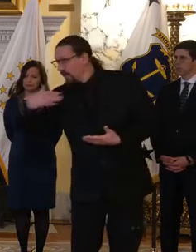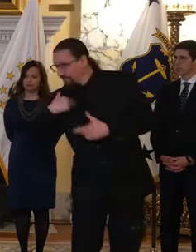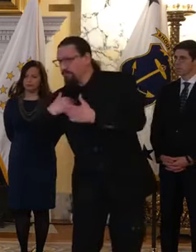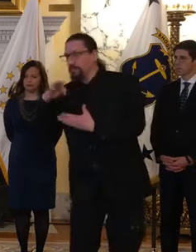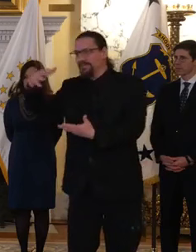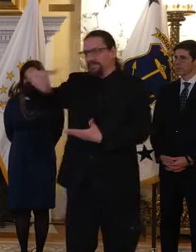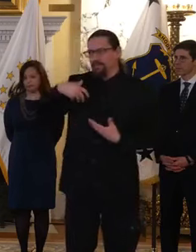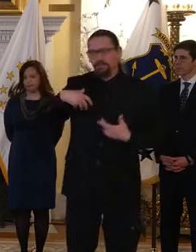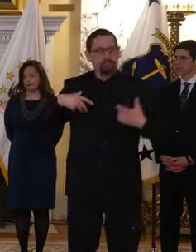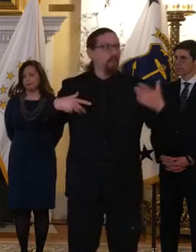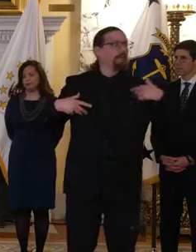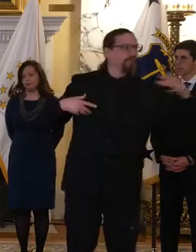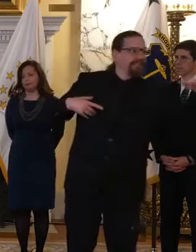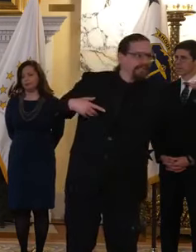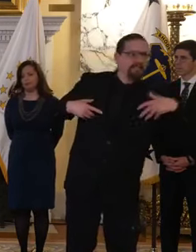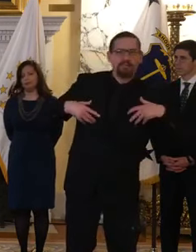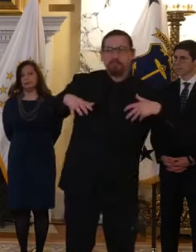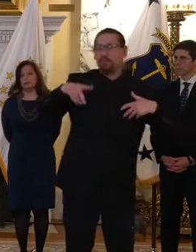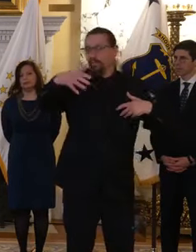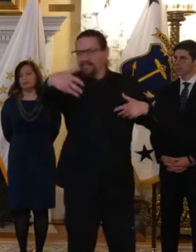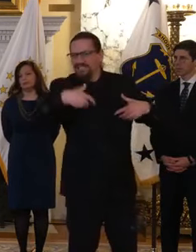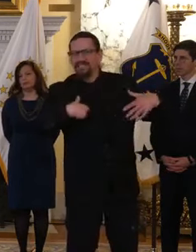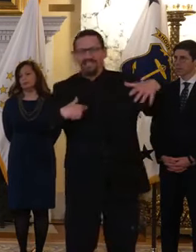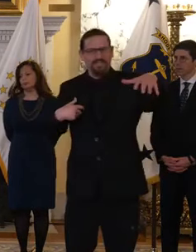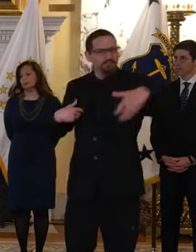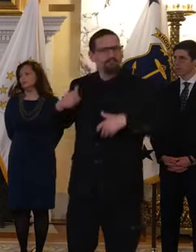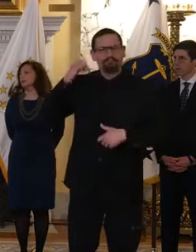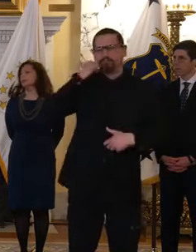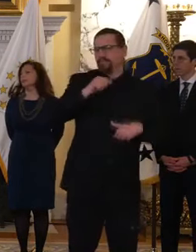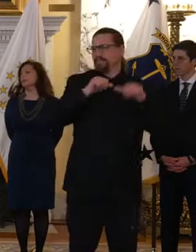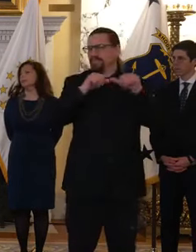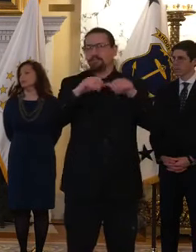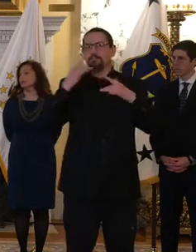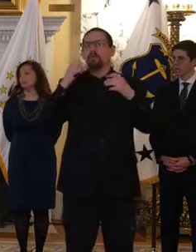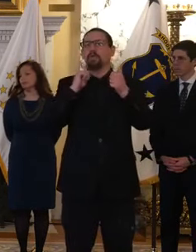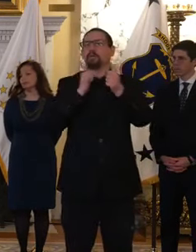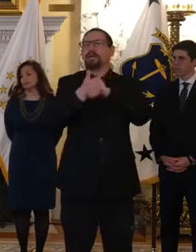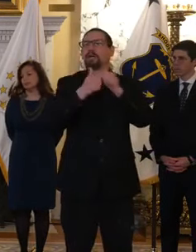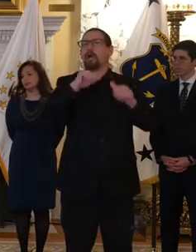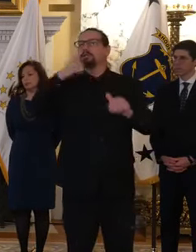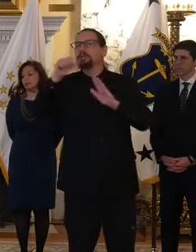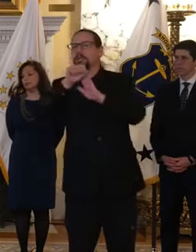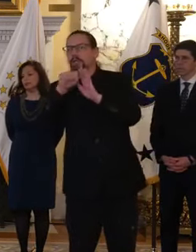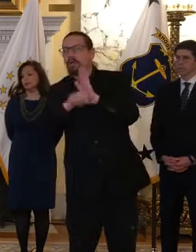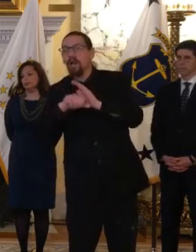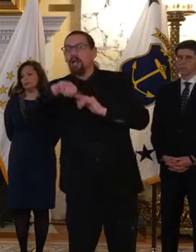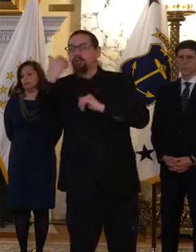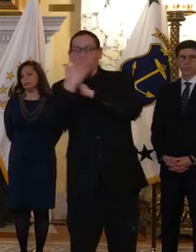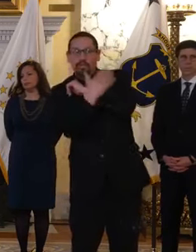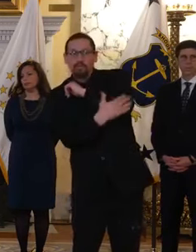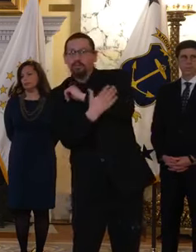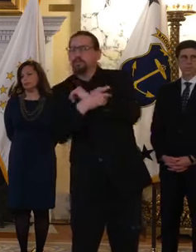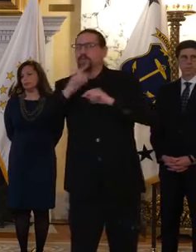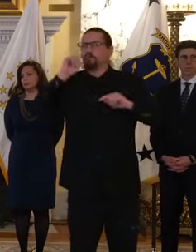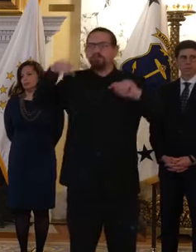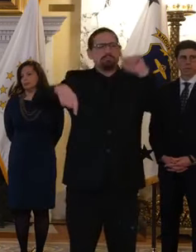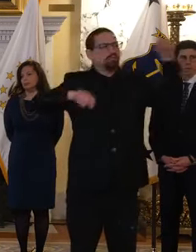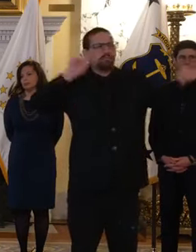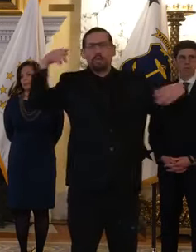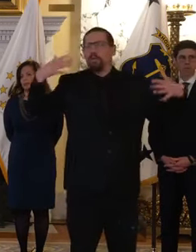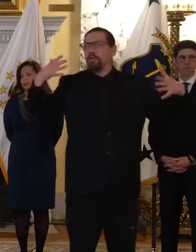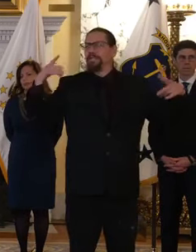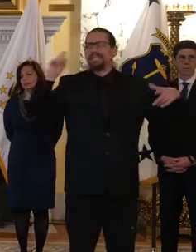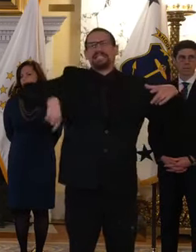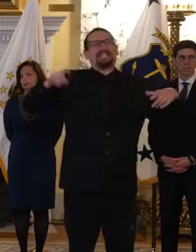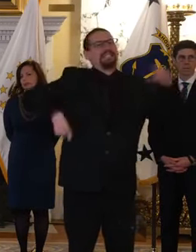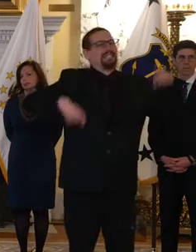need. And we are competing against other states and countries to get us there. But you can